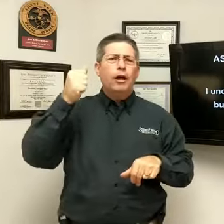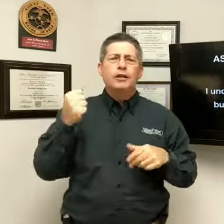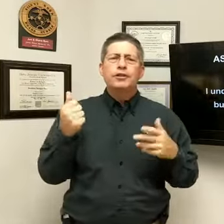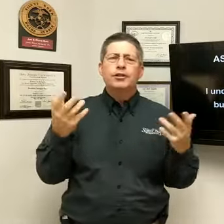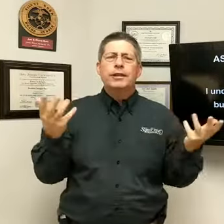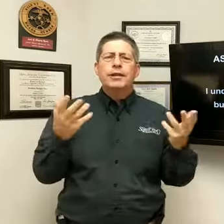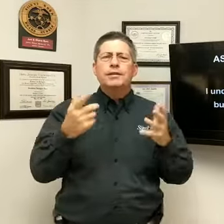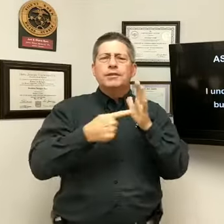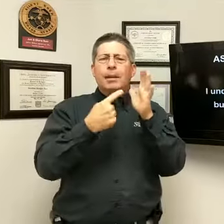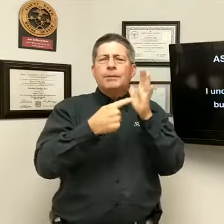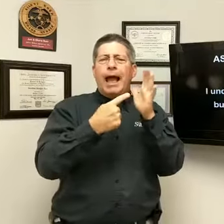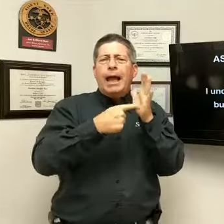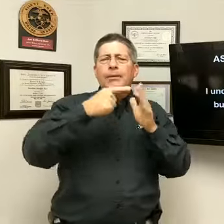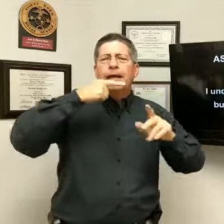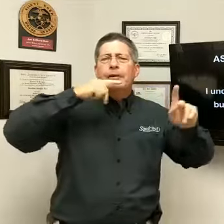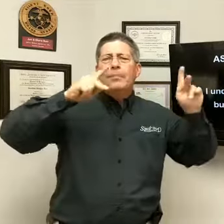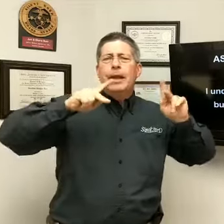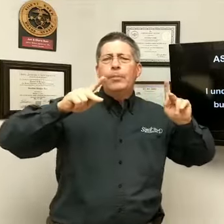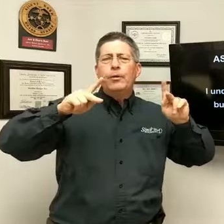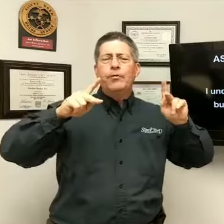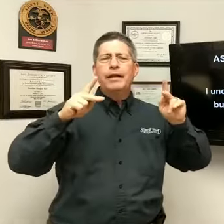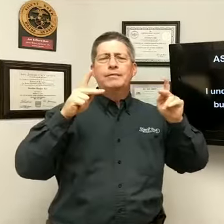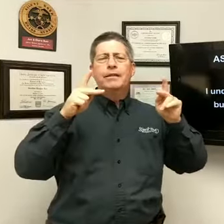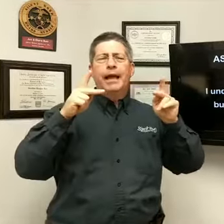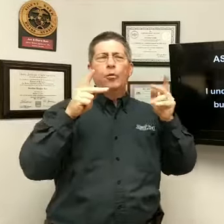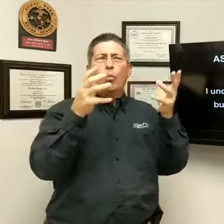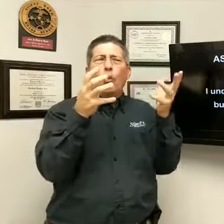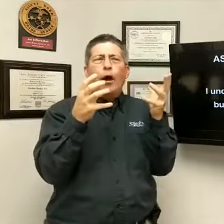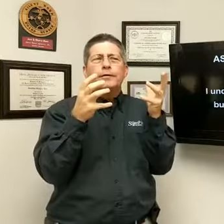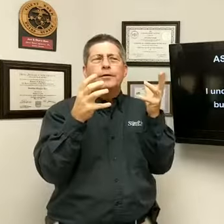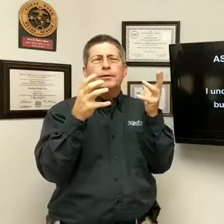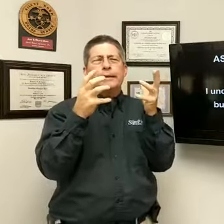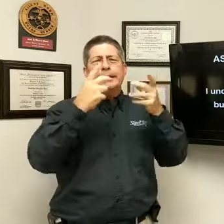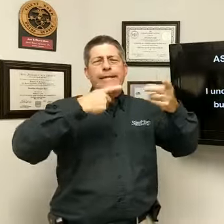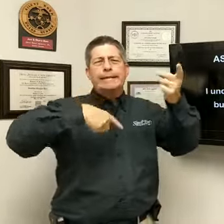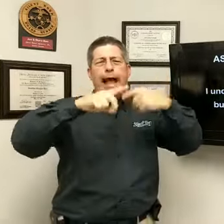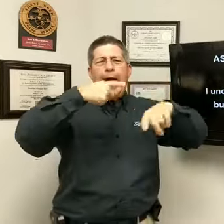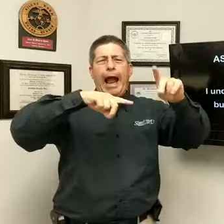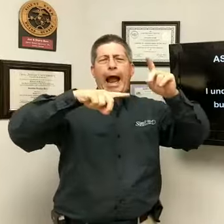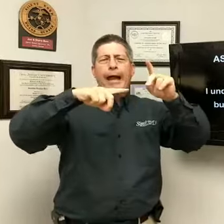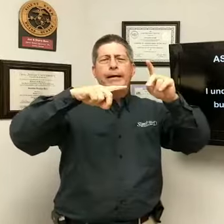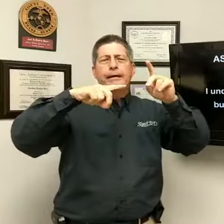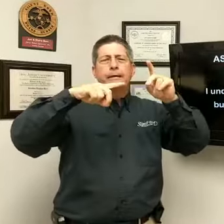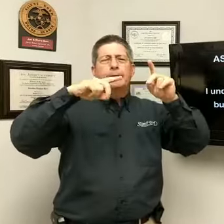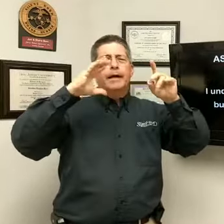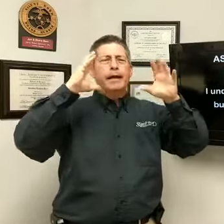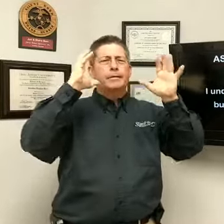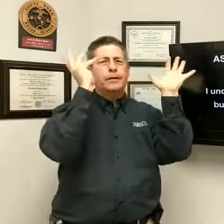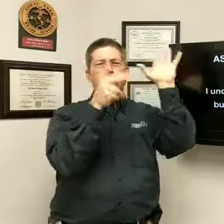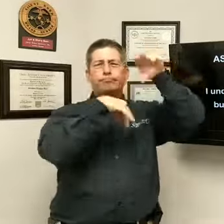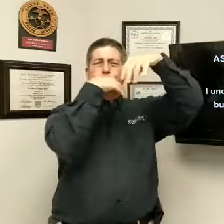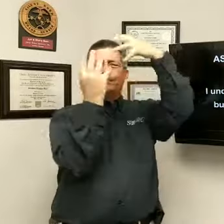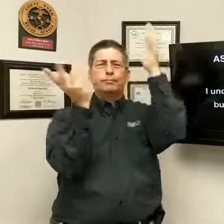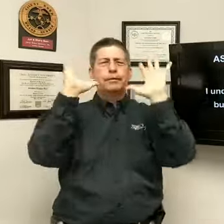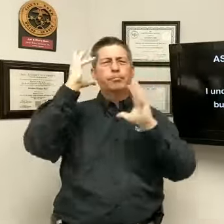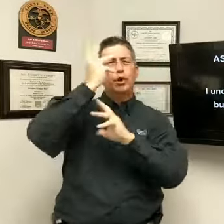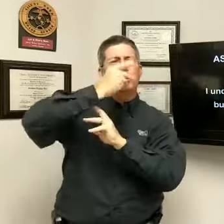Because sometimes hearing people, they want to sign that's just